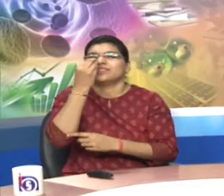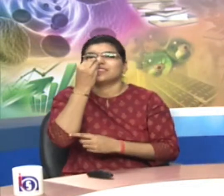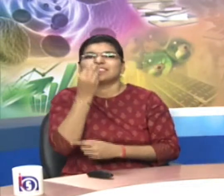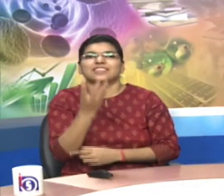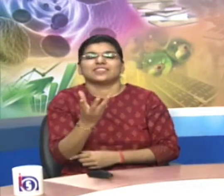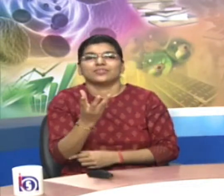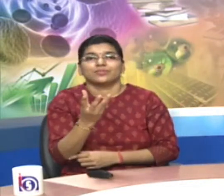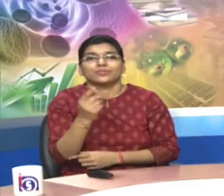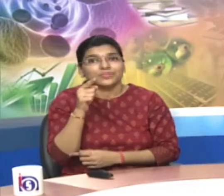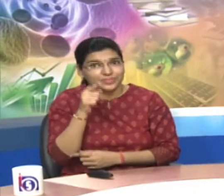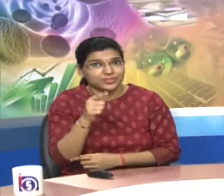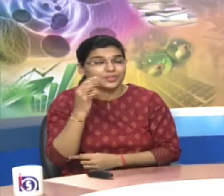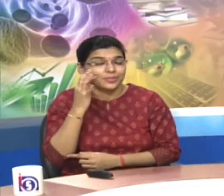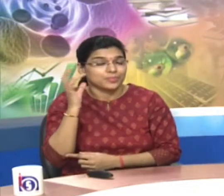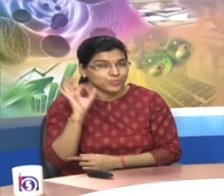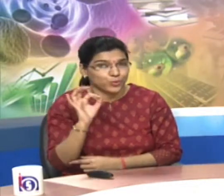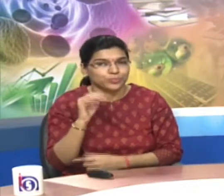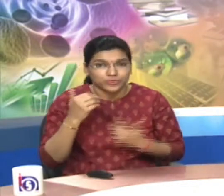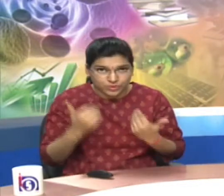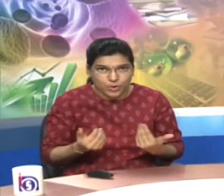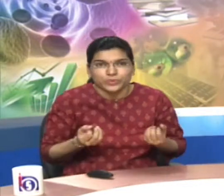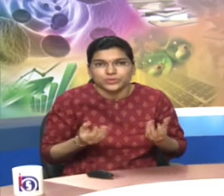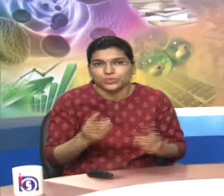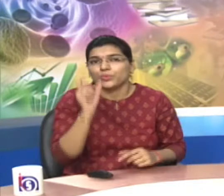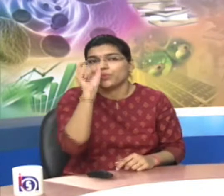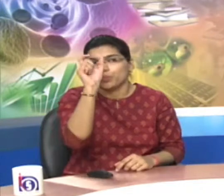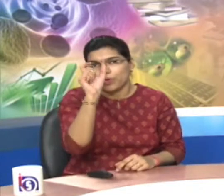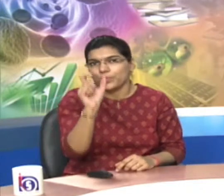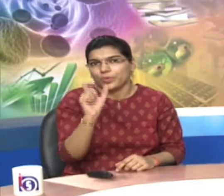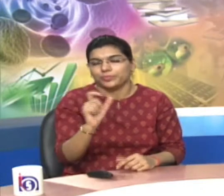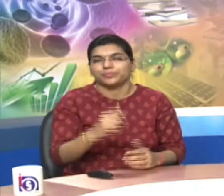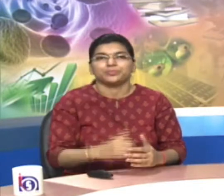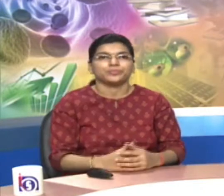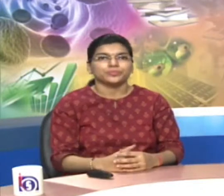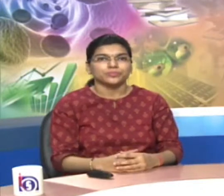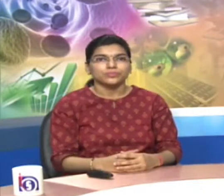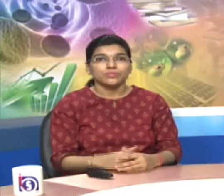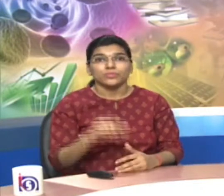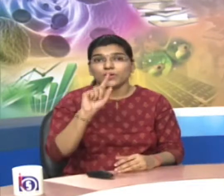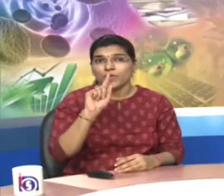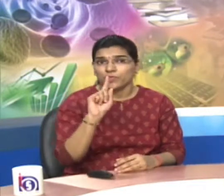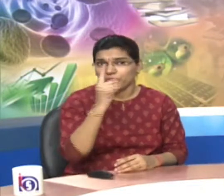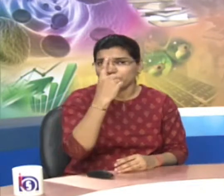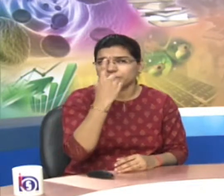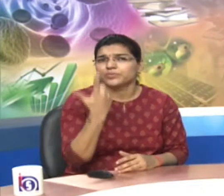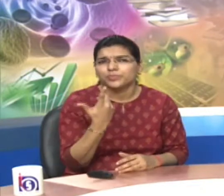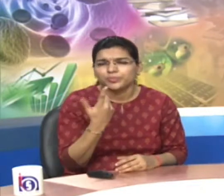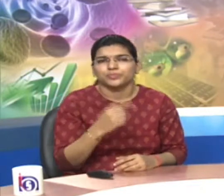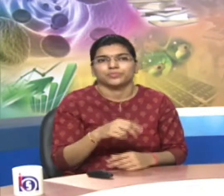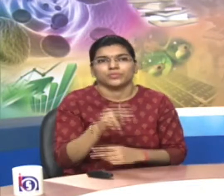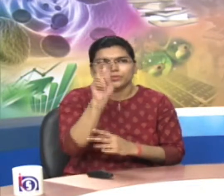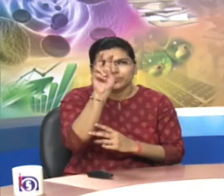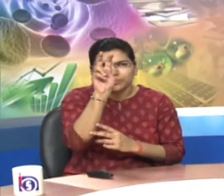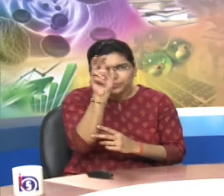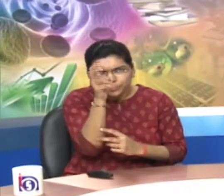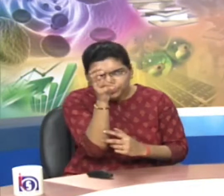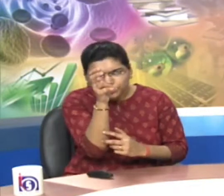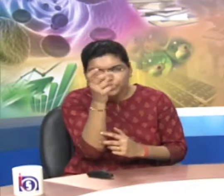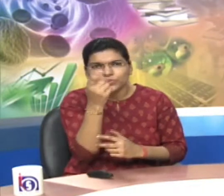make your text beautiful and easy to understand. The first is